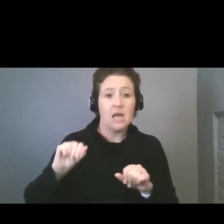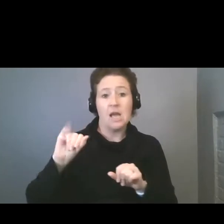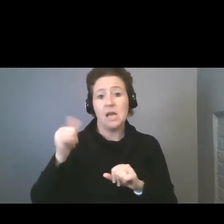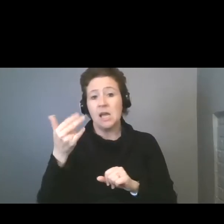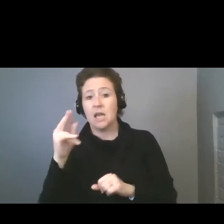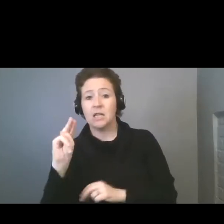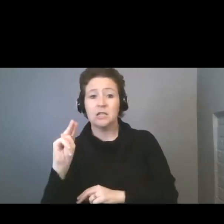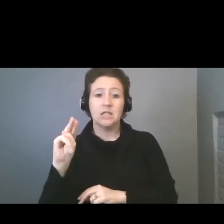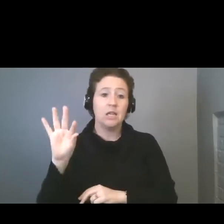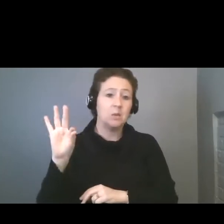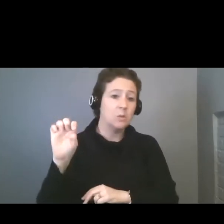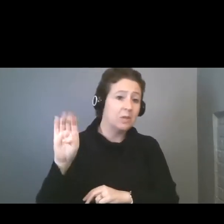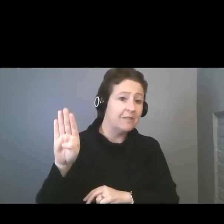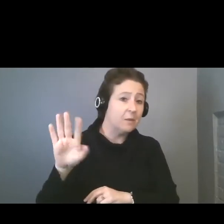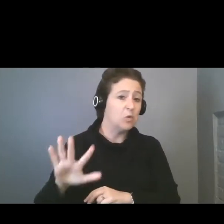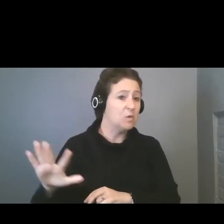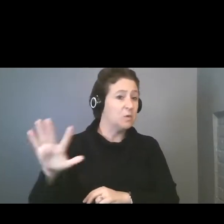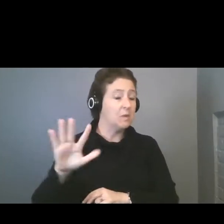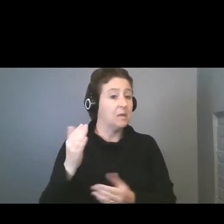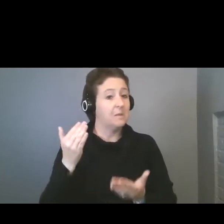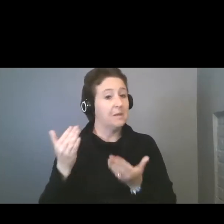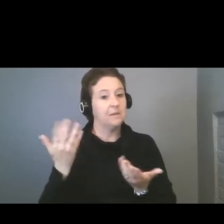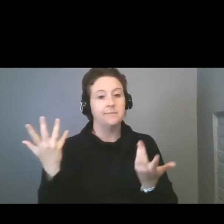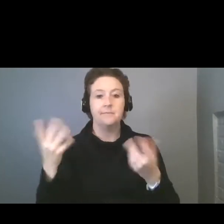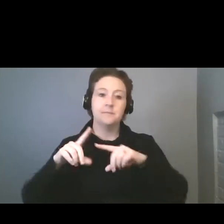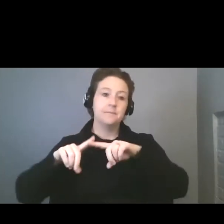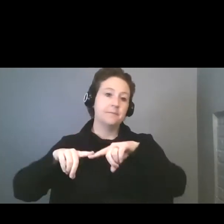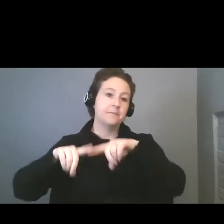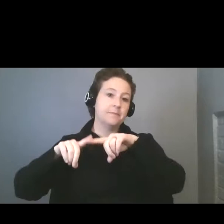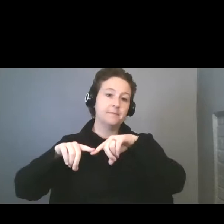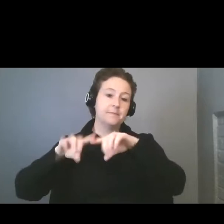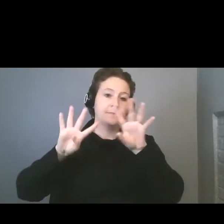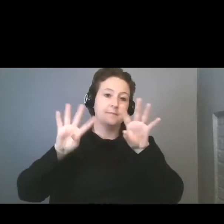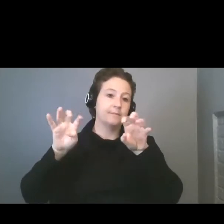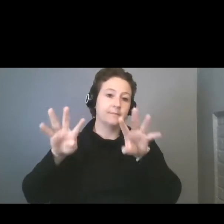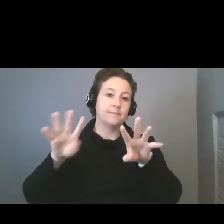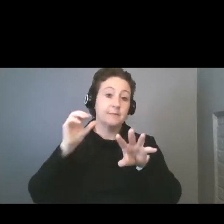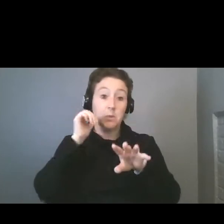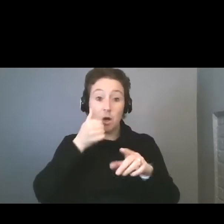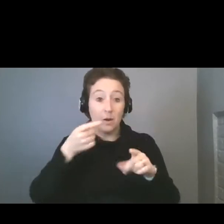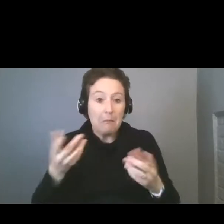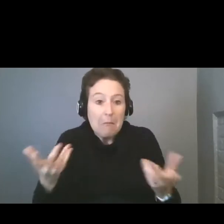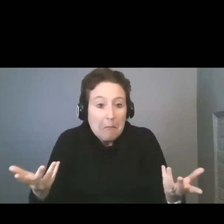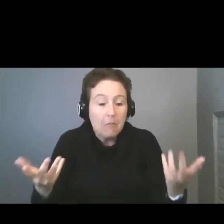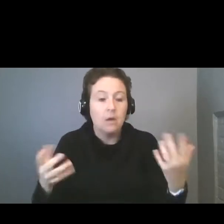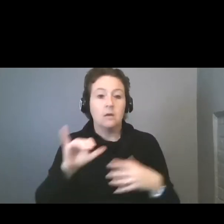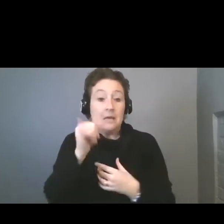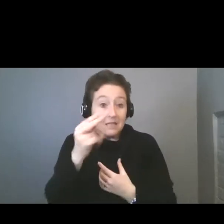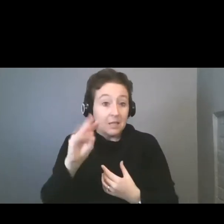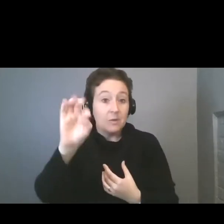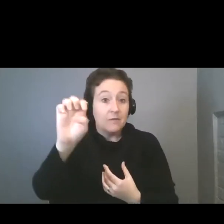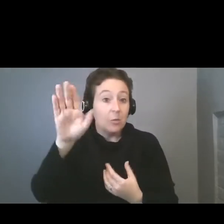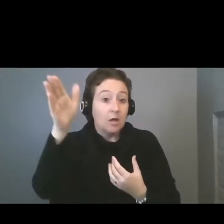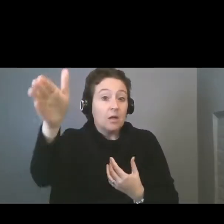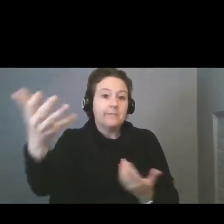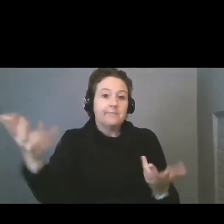February timeframe. But that, of course, no one knows what's going to happen tomorrow, nonetheless, January or February. So